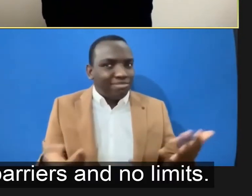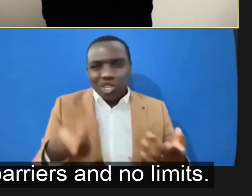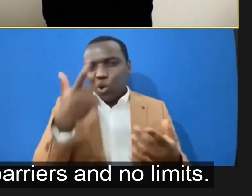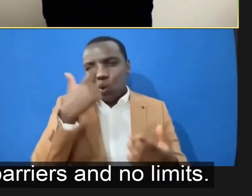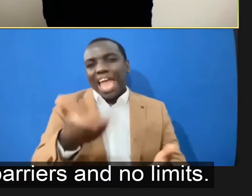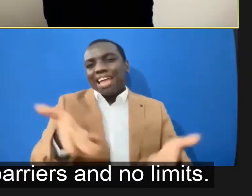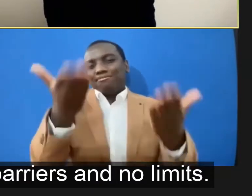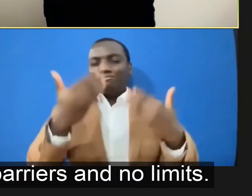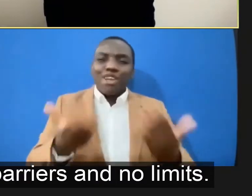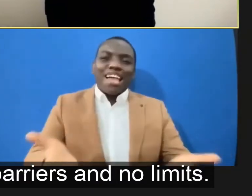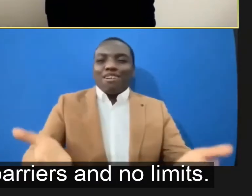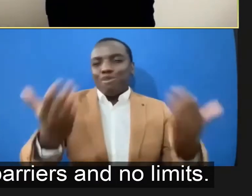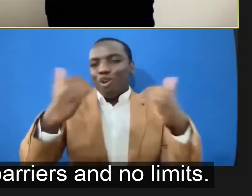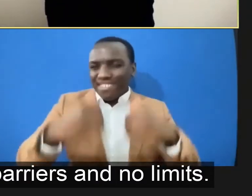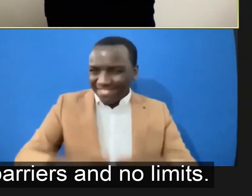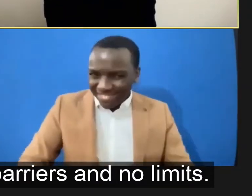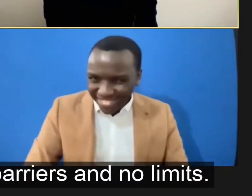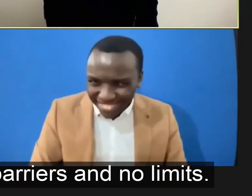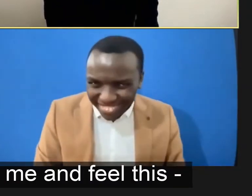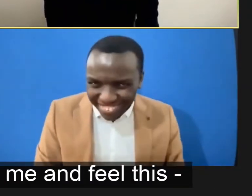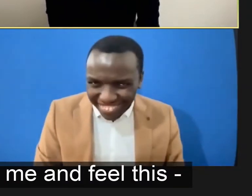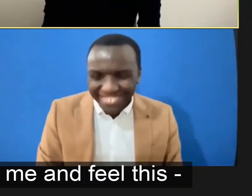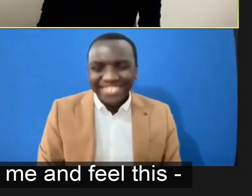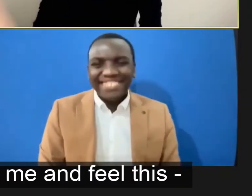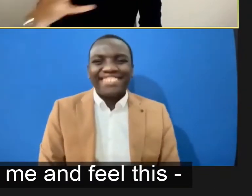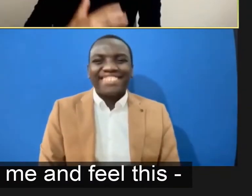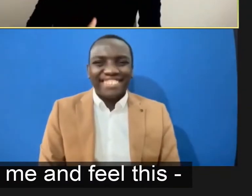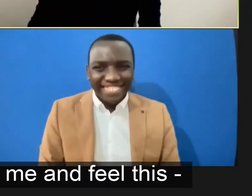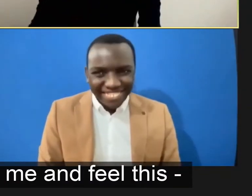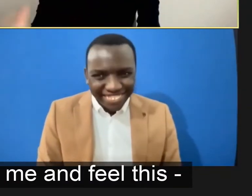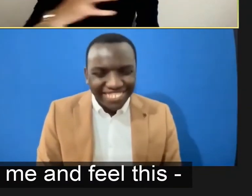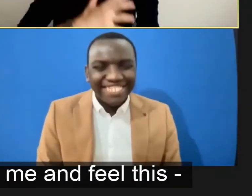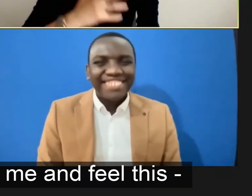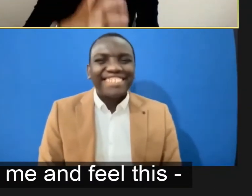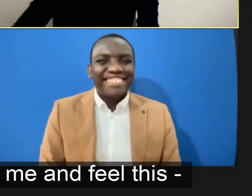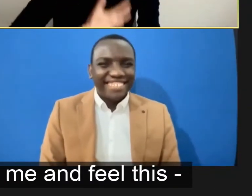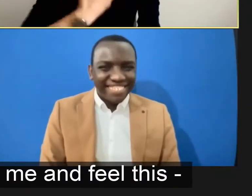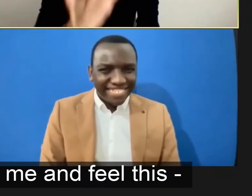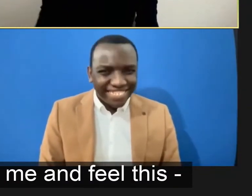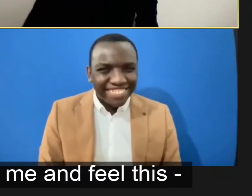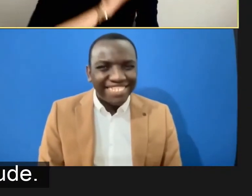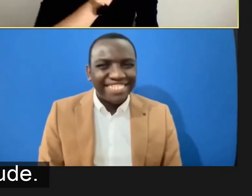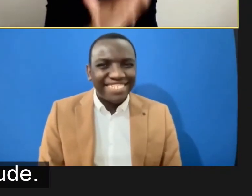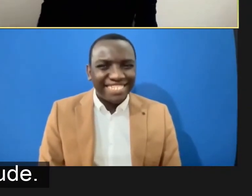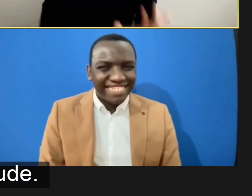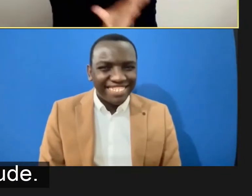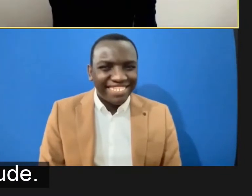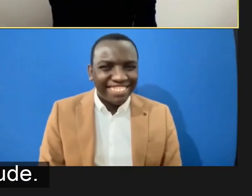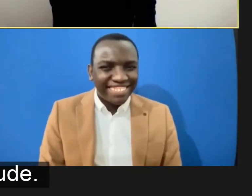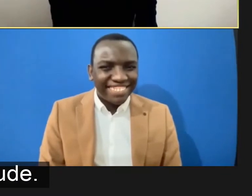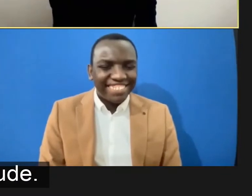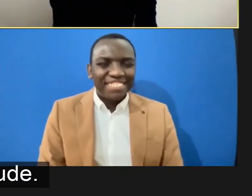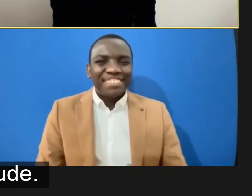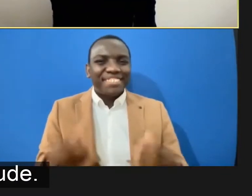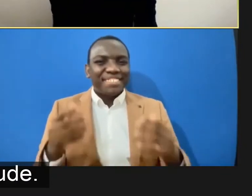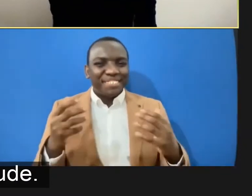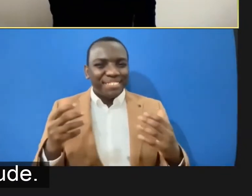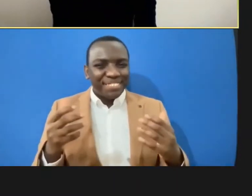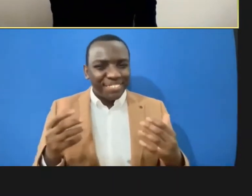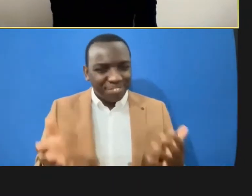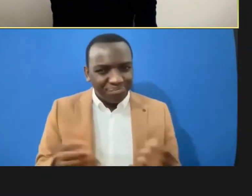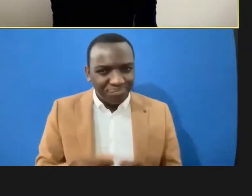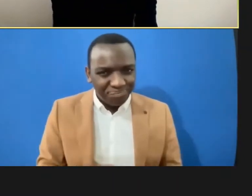We can make sure that there are no barriers and no limits. So I encourage you to join with me and feel this can-do attitude.